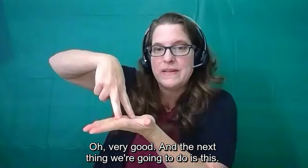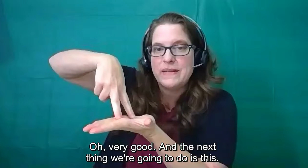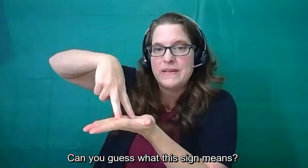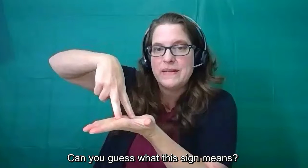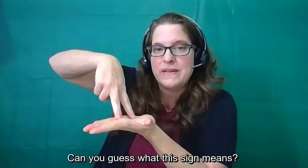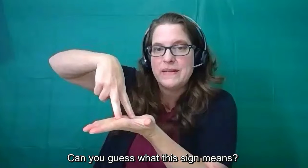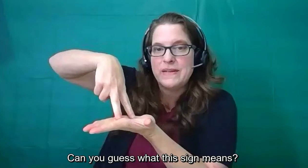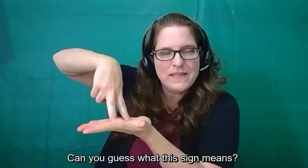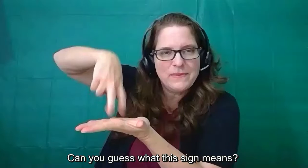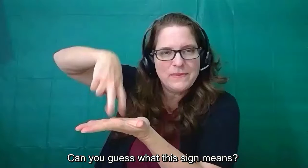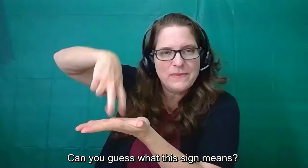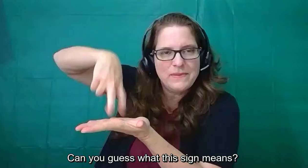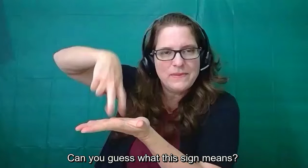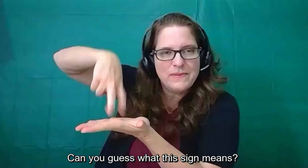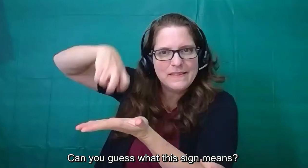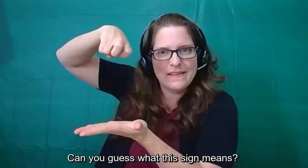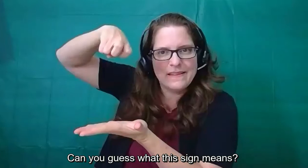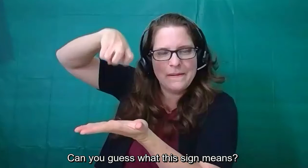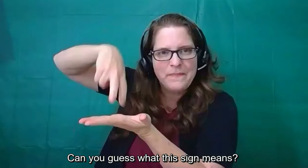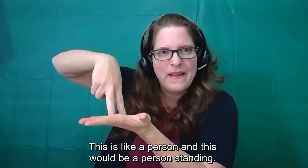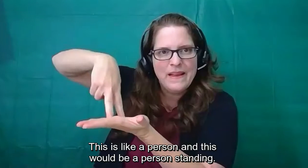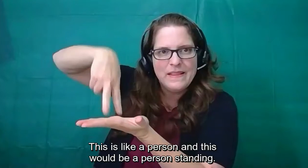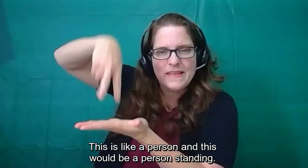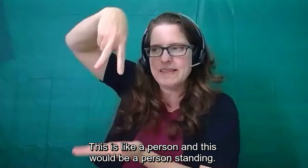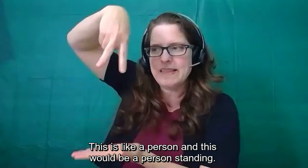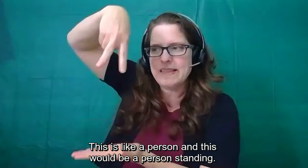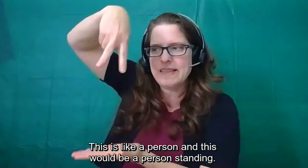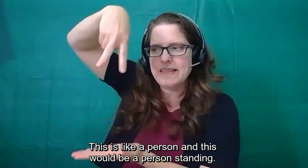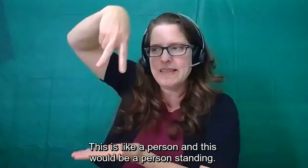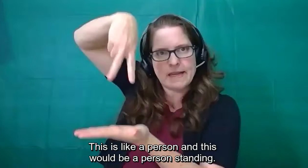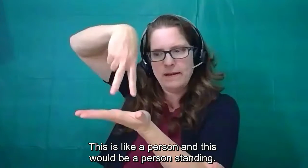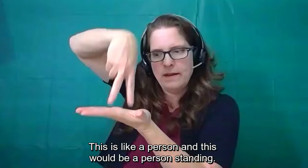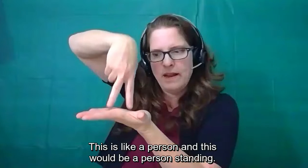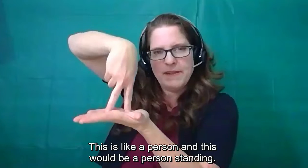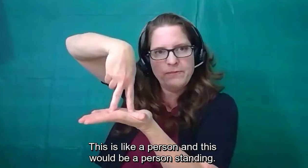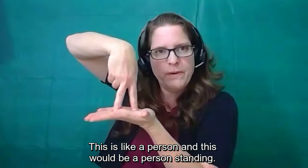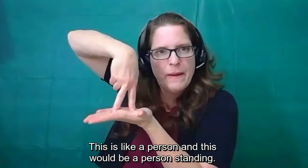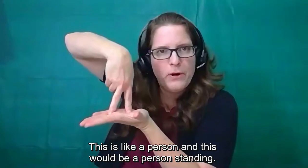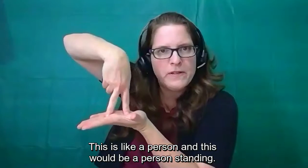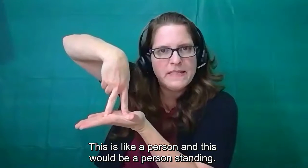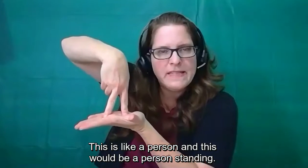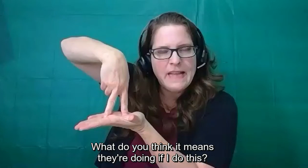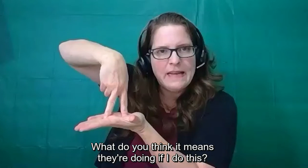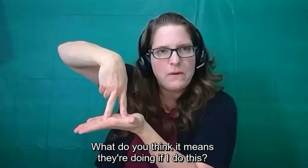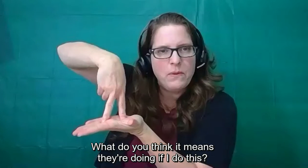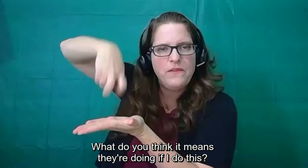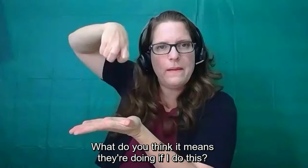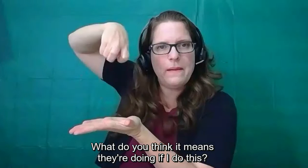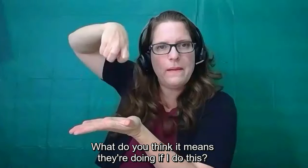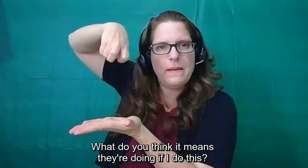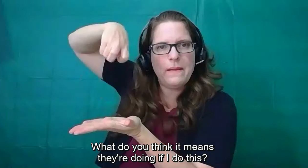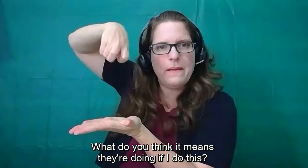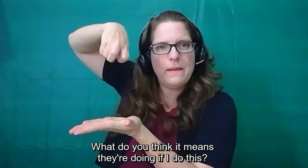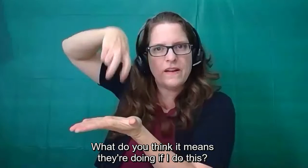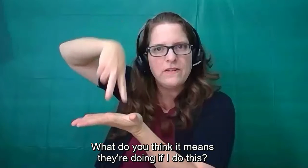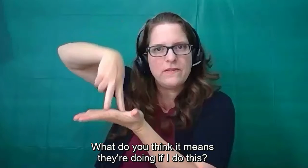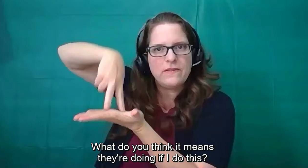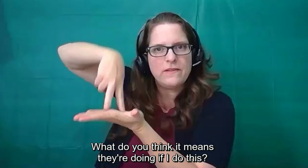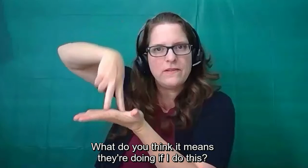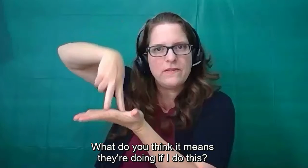Can you guess what this sign means? This is like a person, and this would be a person standing. What do you think it means they're doing if I do this?